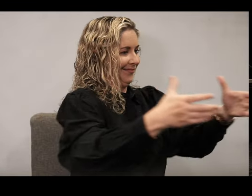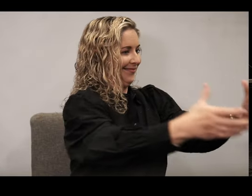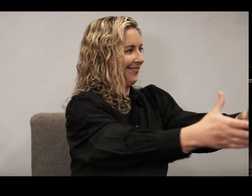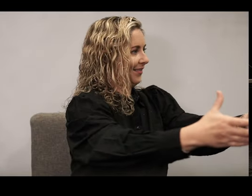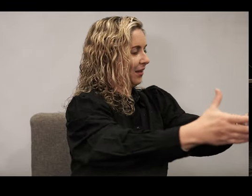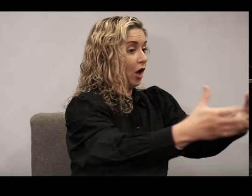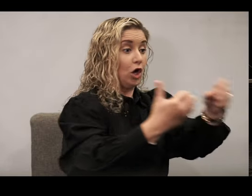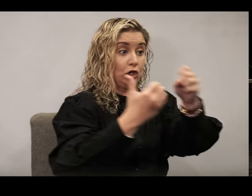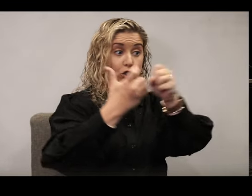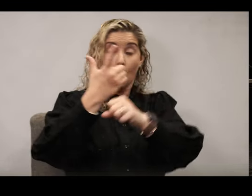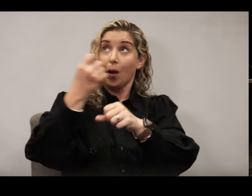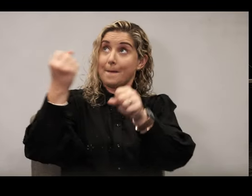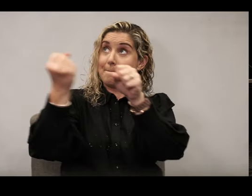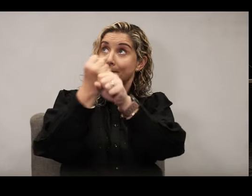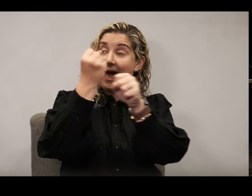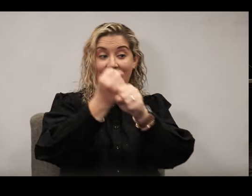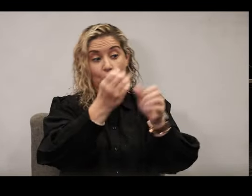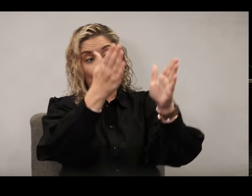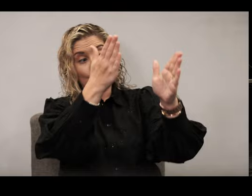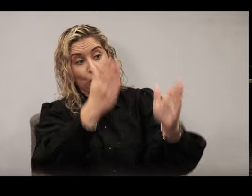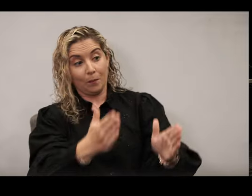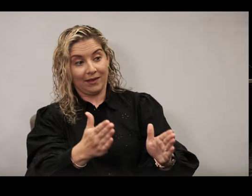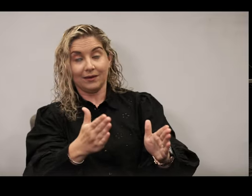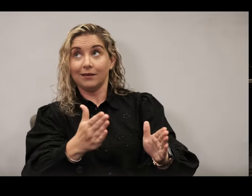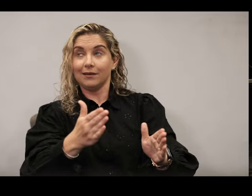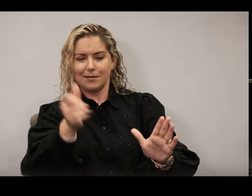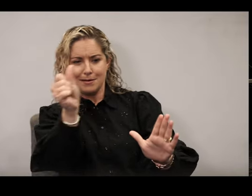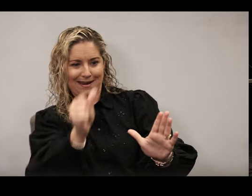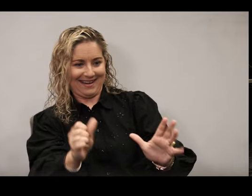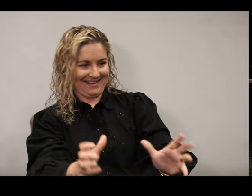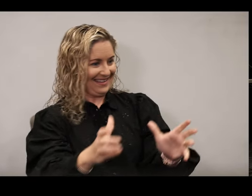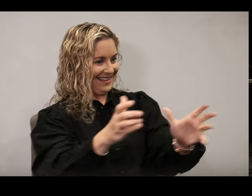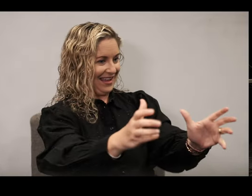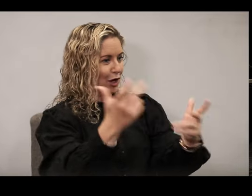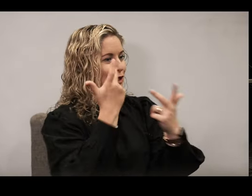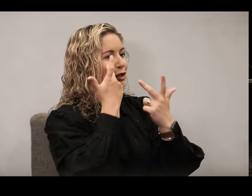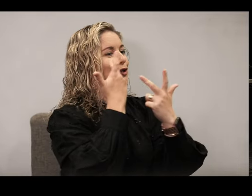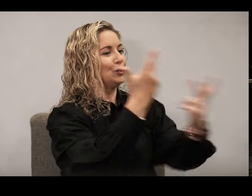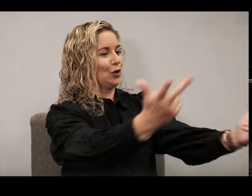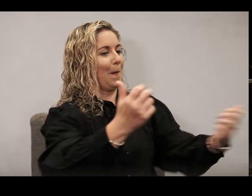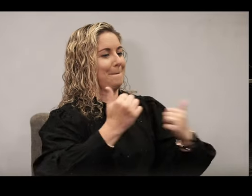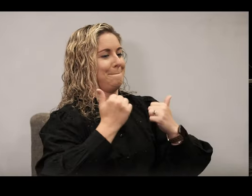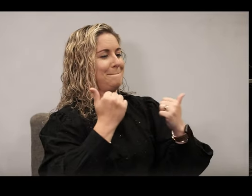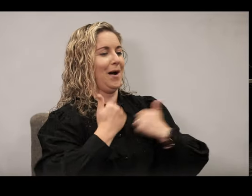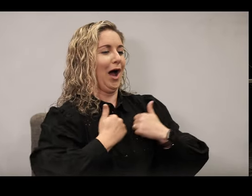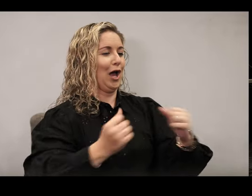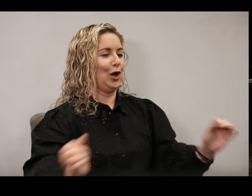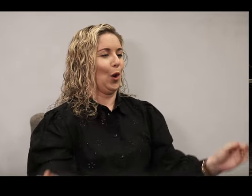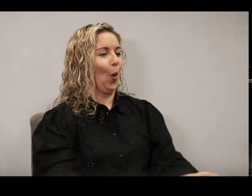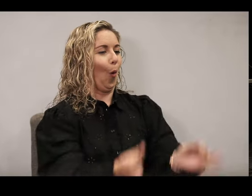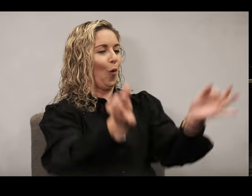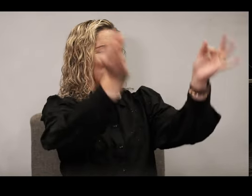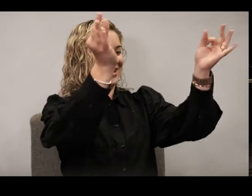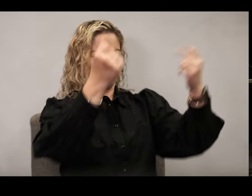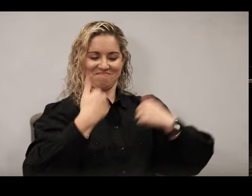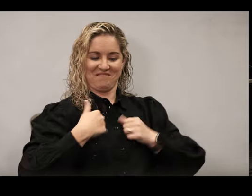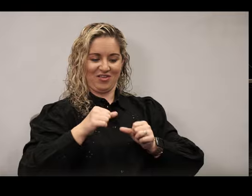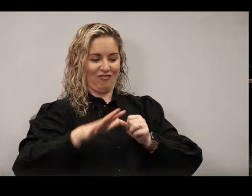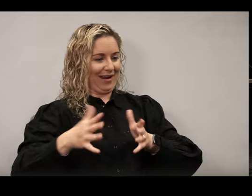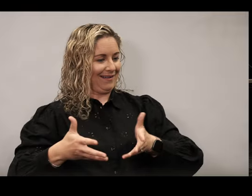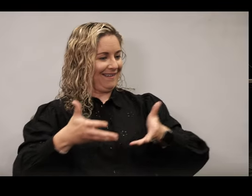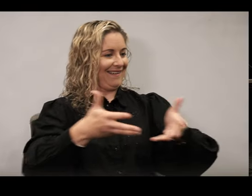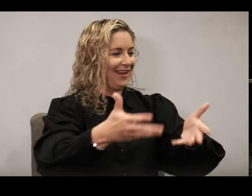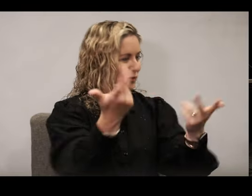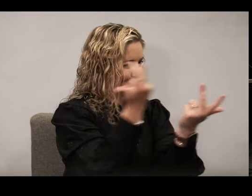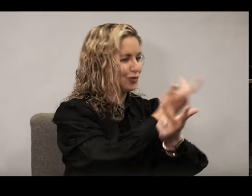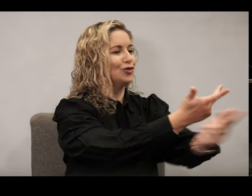in his image, to display him to the world, his glory to the world. Everything in creation displays something of the glory of God,